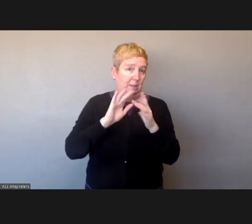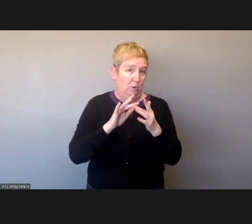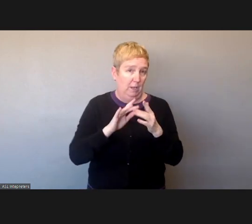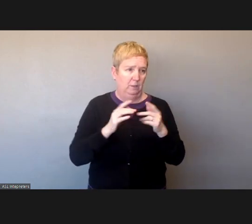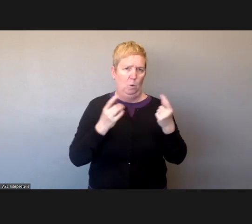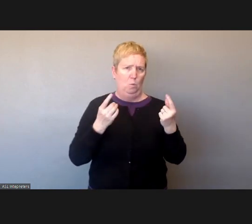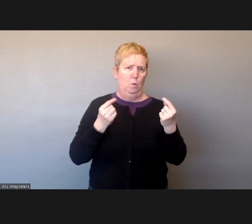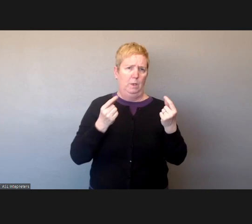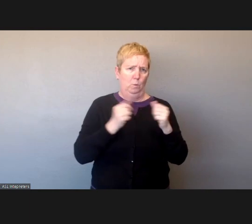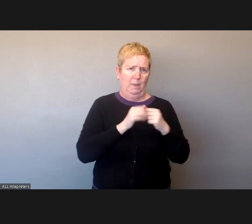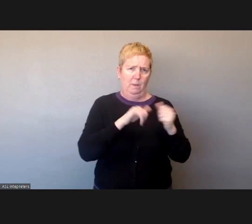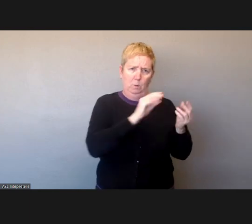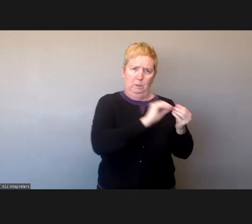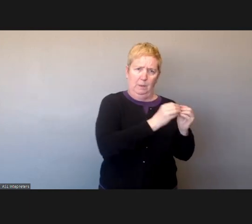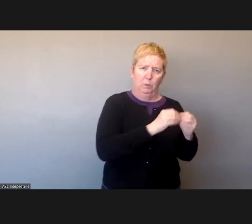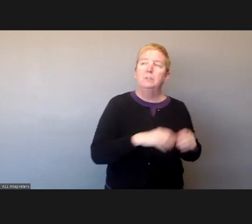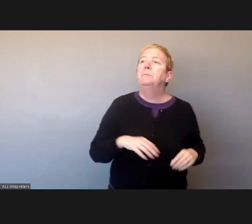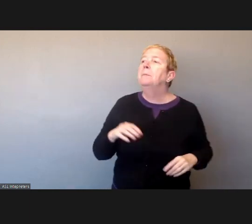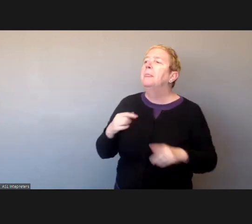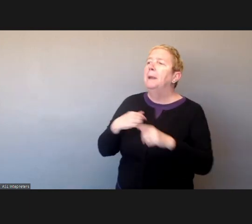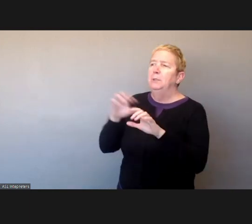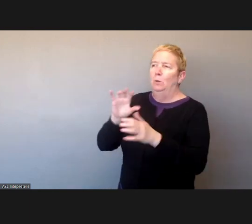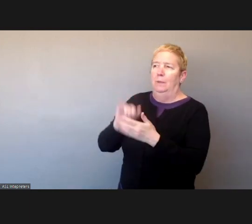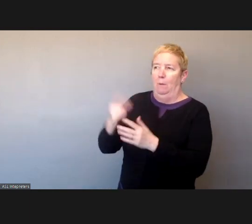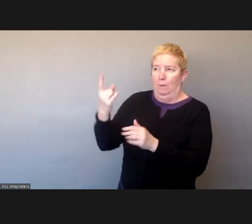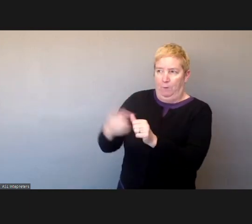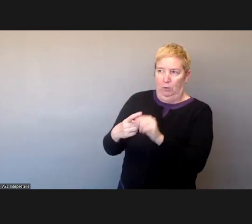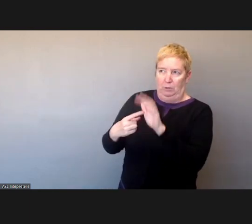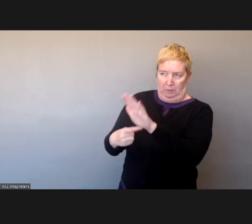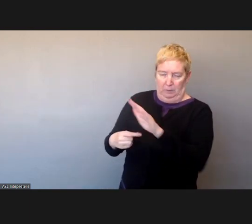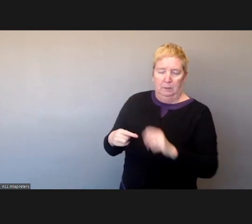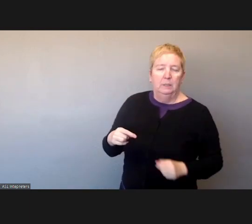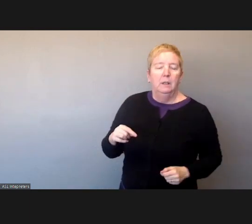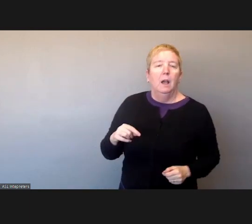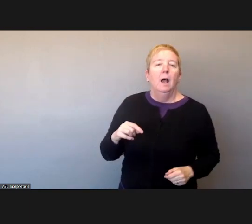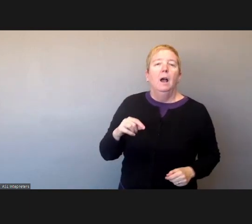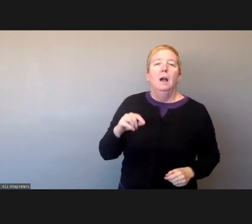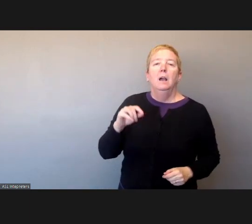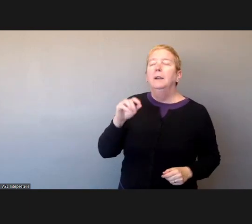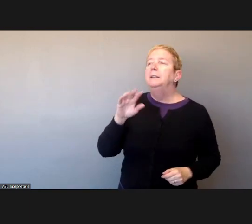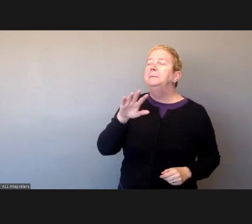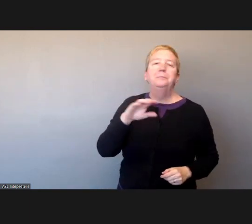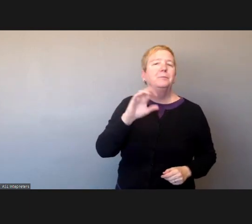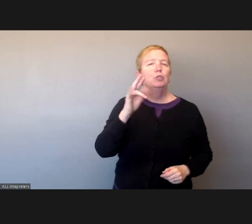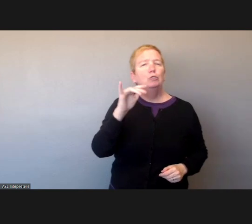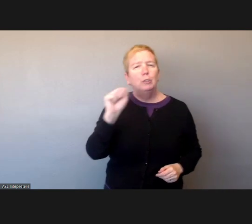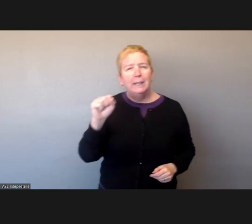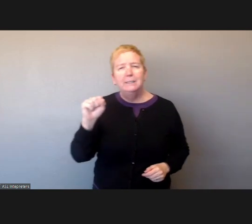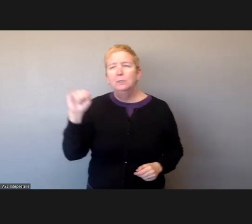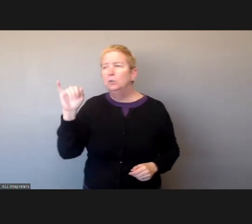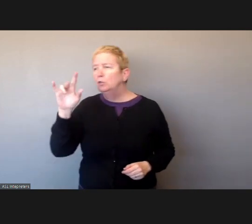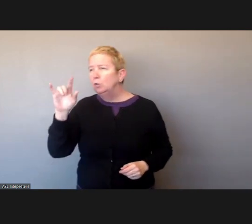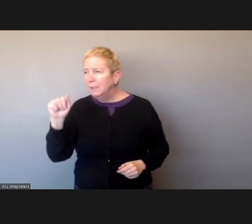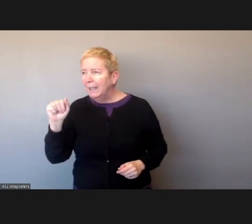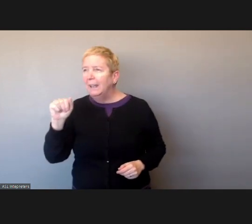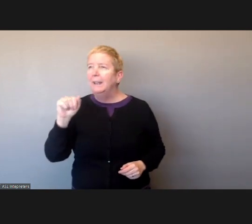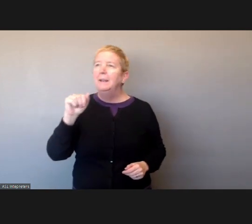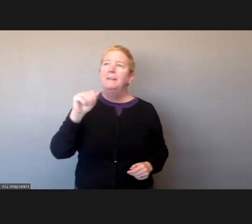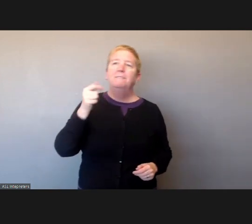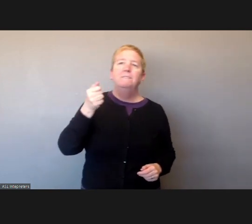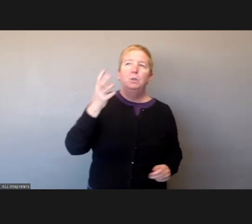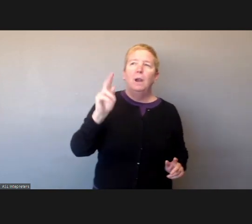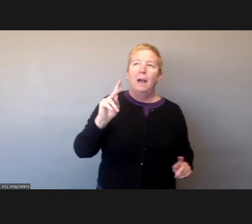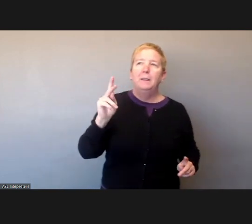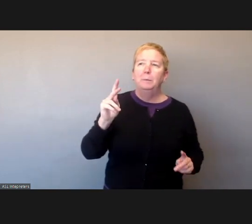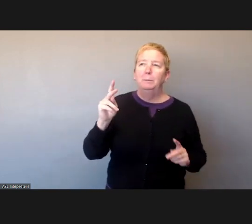one first, Matt, or Chris, I mean. And I just noticed Chris and Julia and a few others who've been here since I think the very